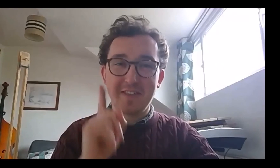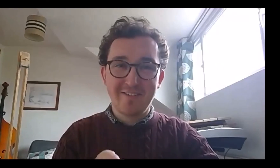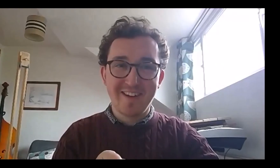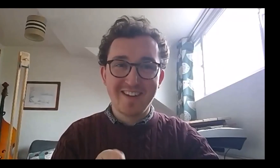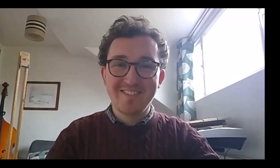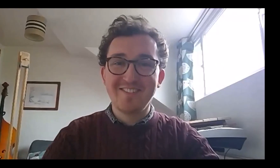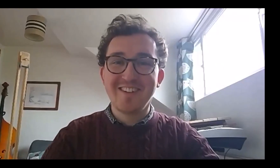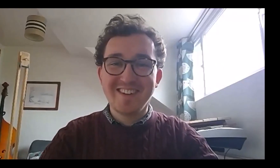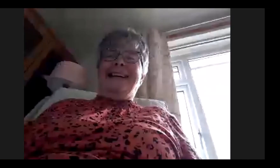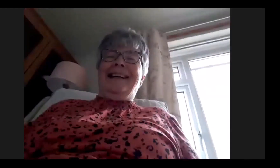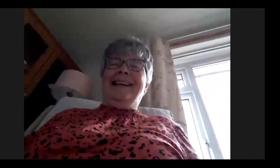way,